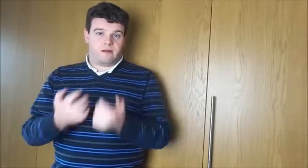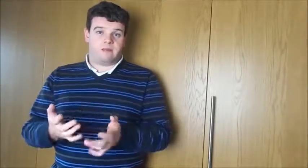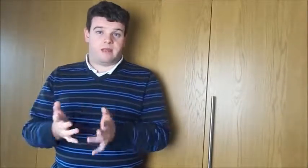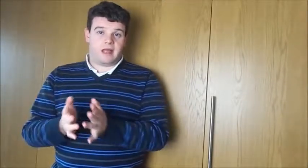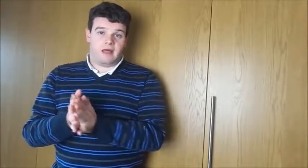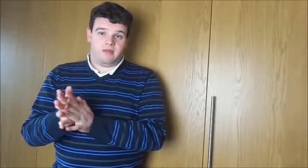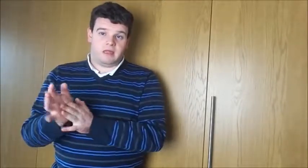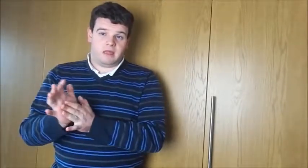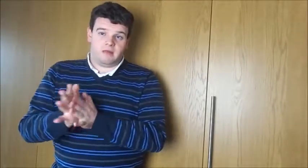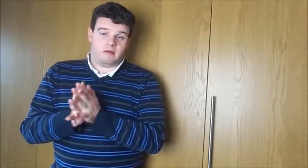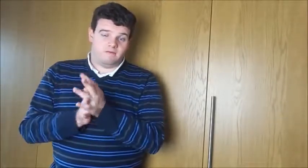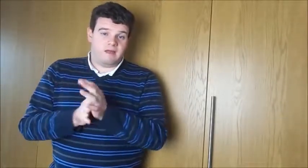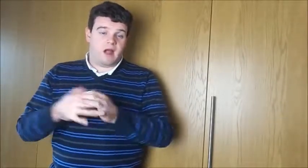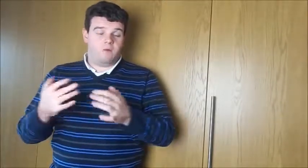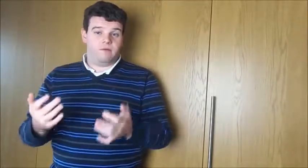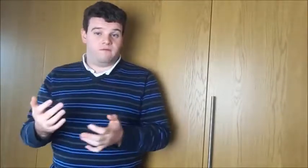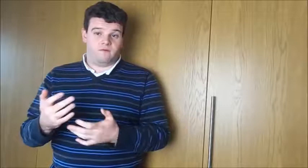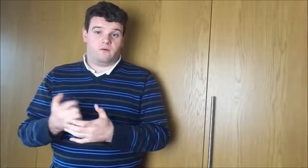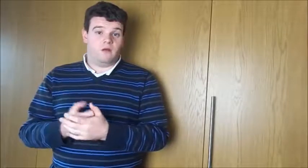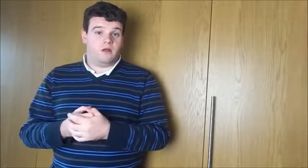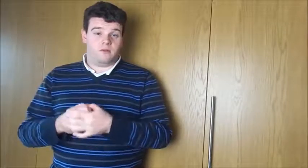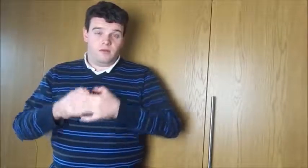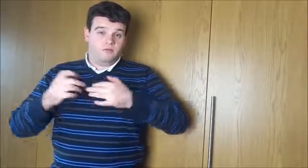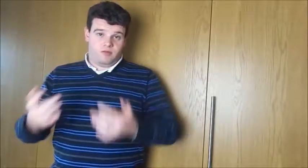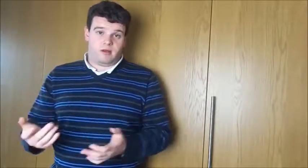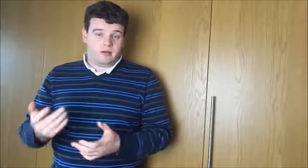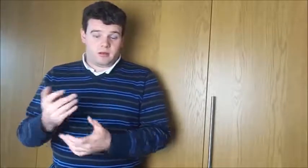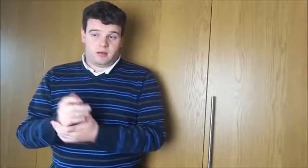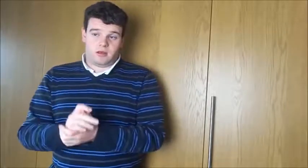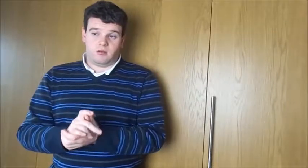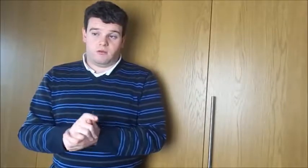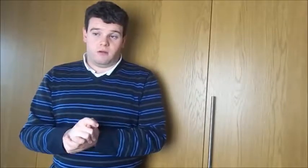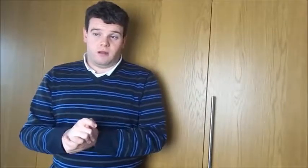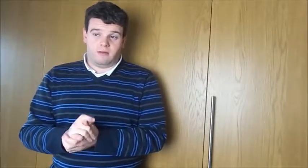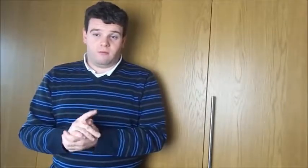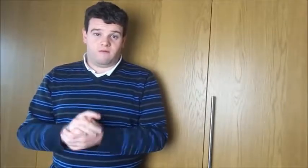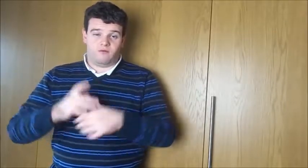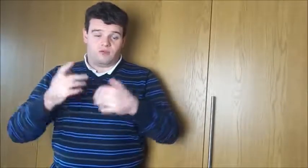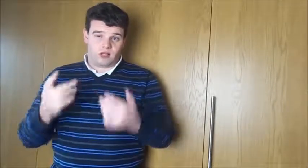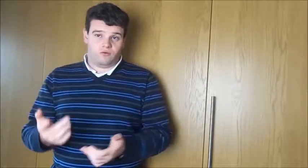family as kind of help for the new mother to with all the children,